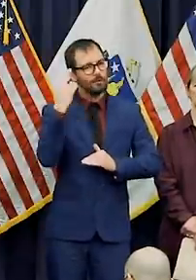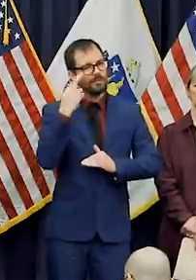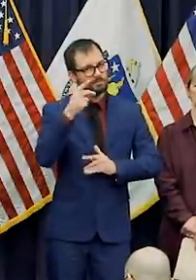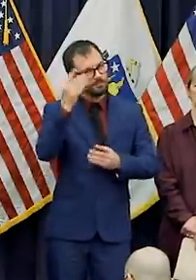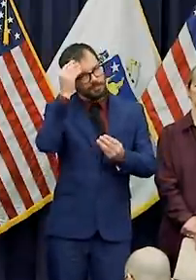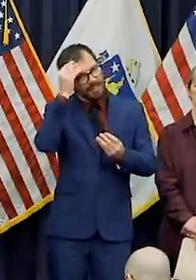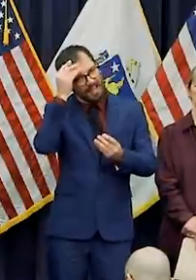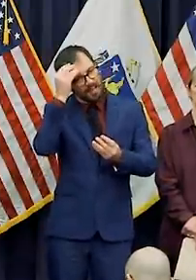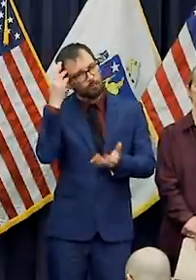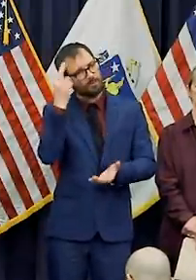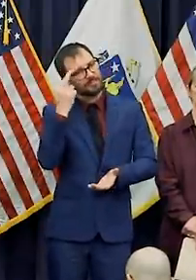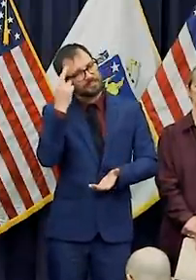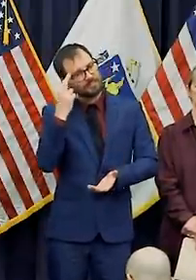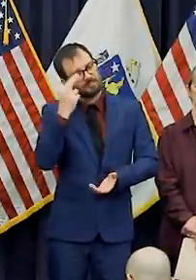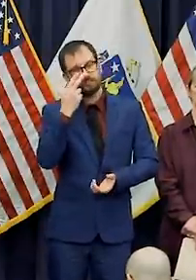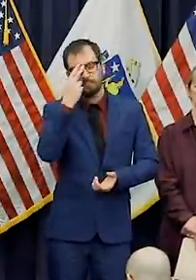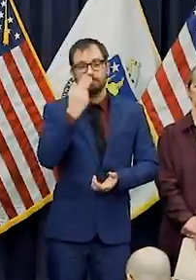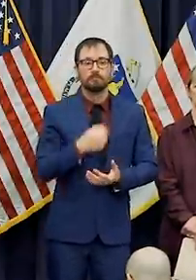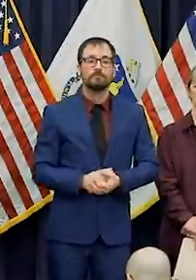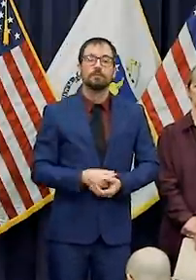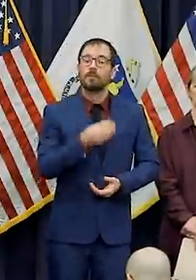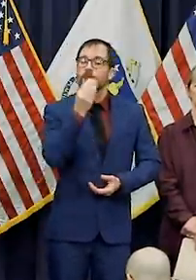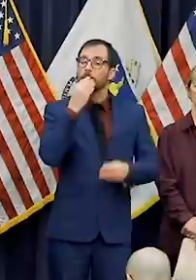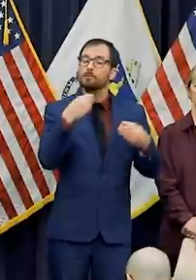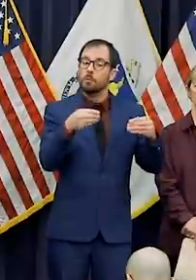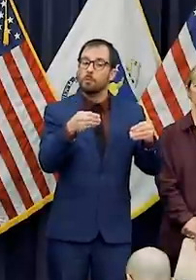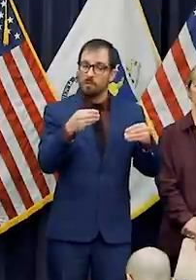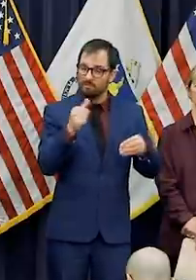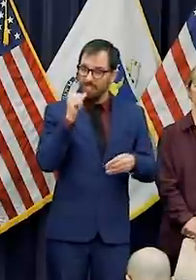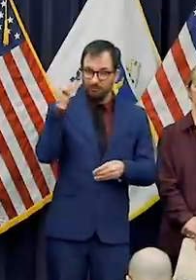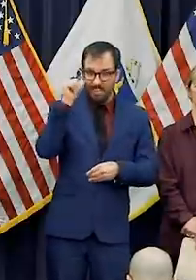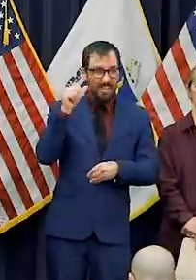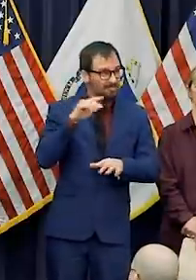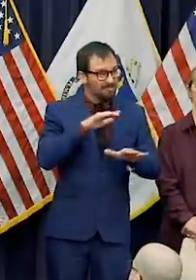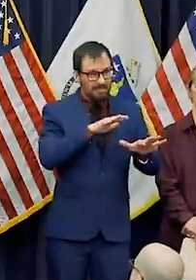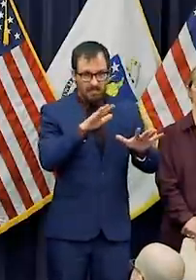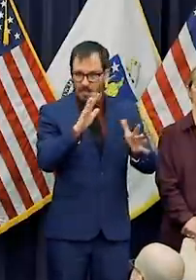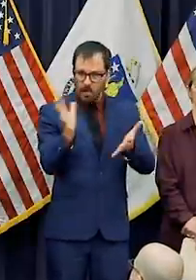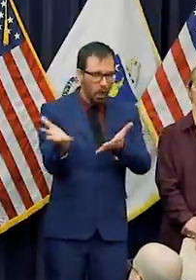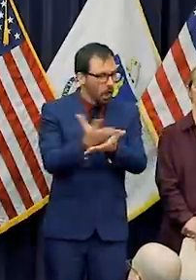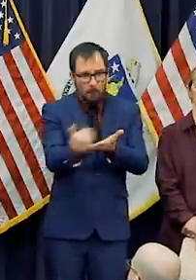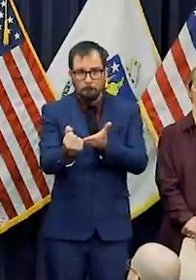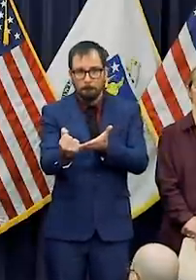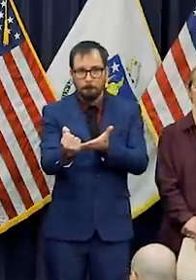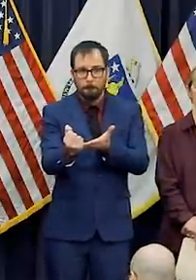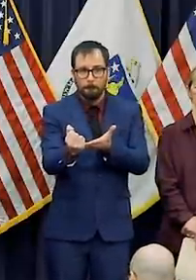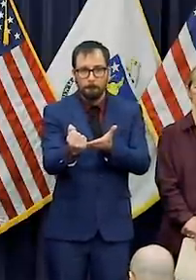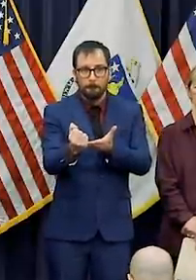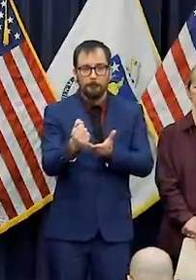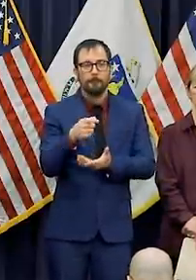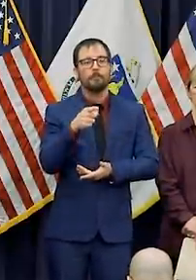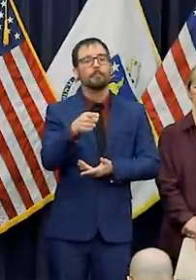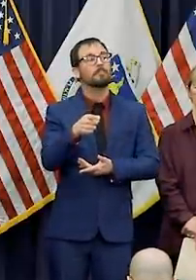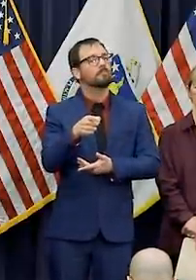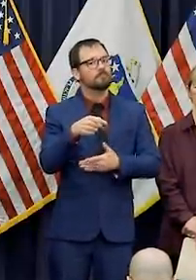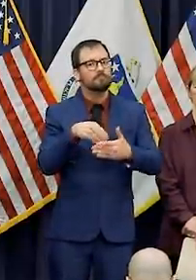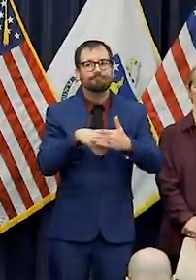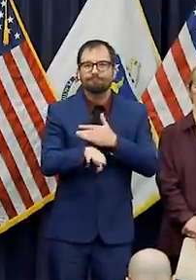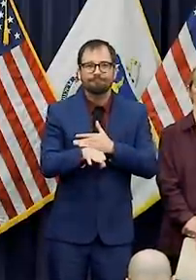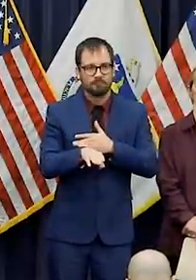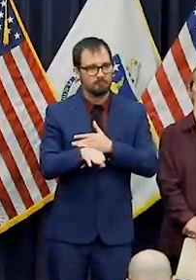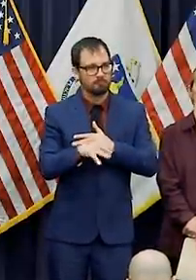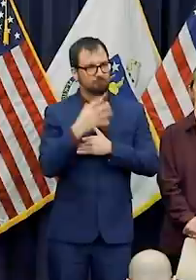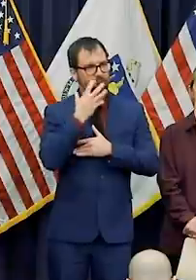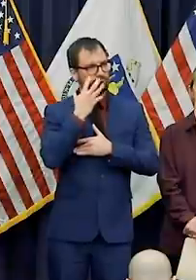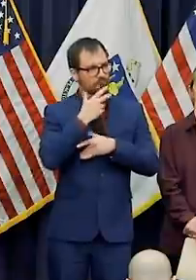news and when we shop is because people are taking stocking up a little overboard. Just remember